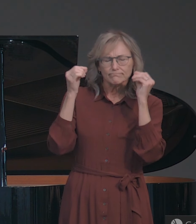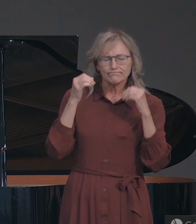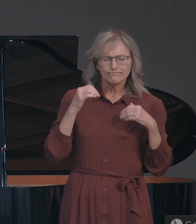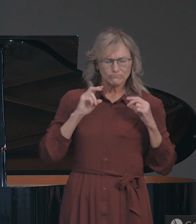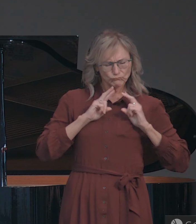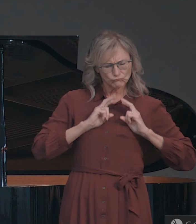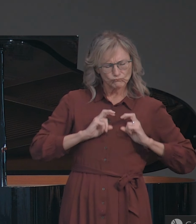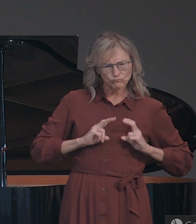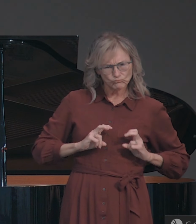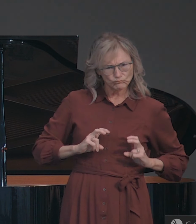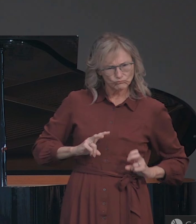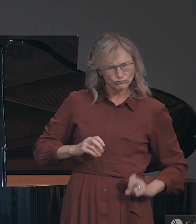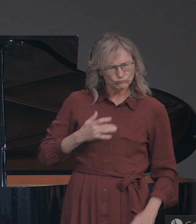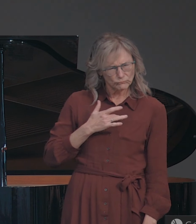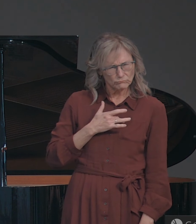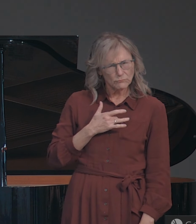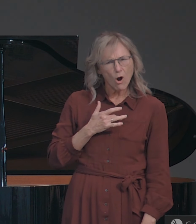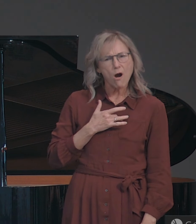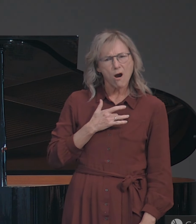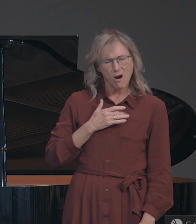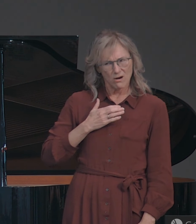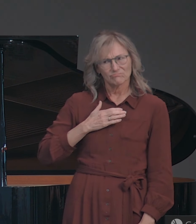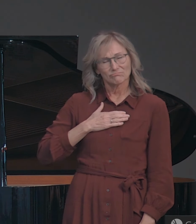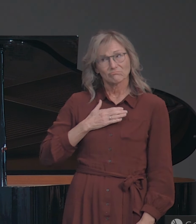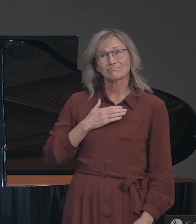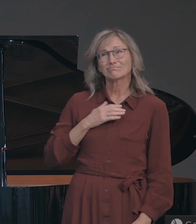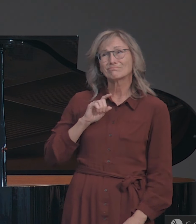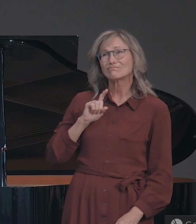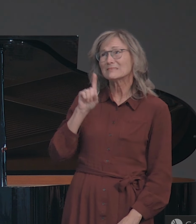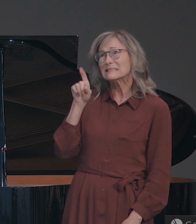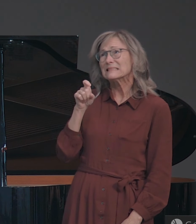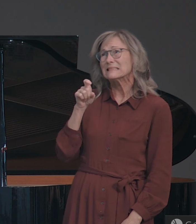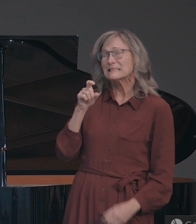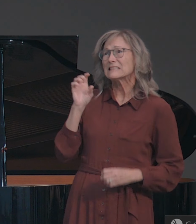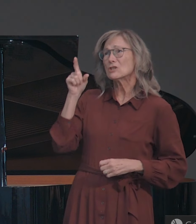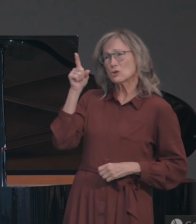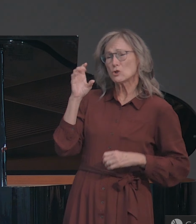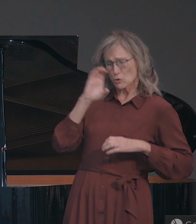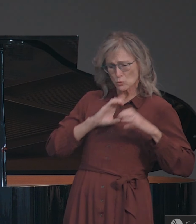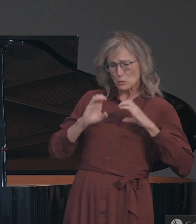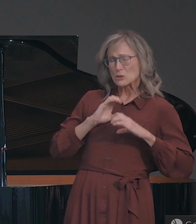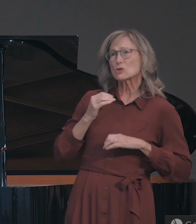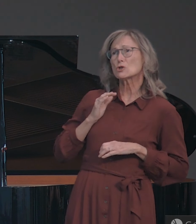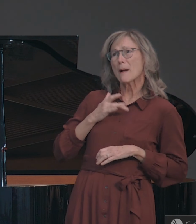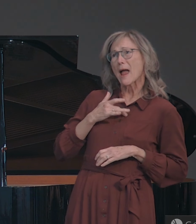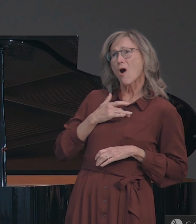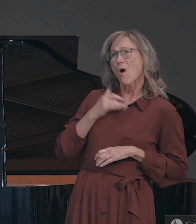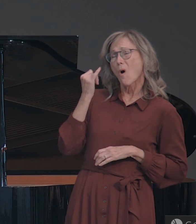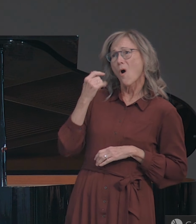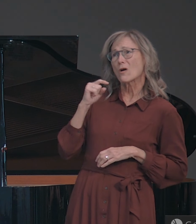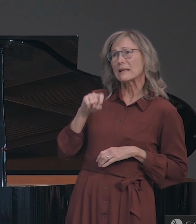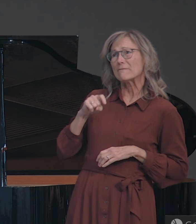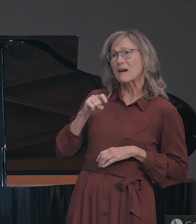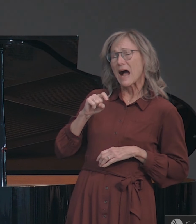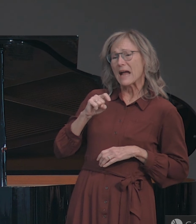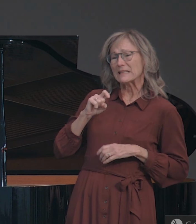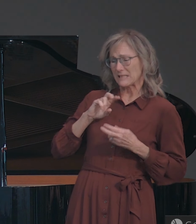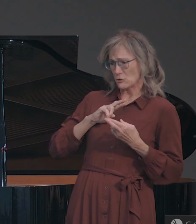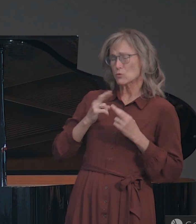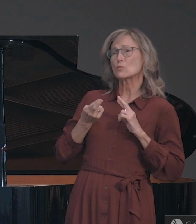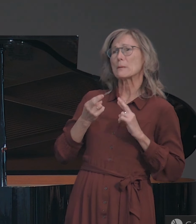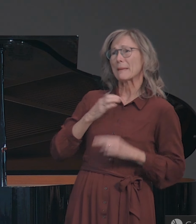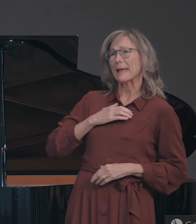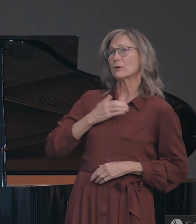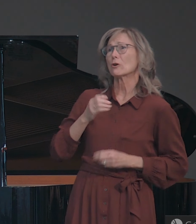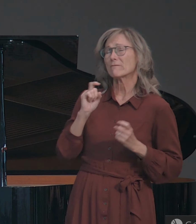and go to God. Ask God to search your heart. Confess any unrepentant sin this morning so that